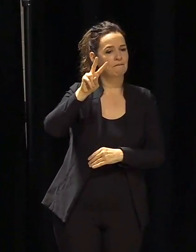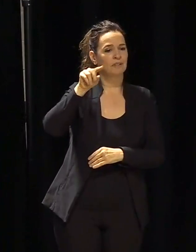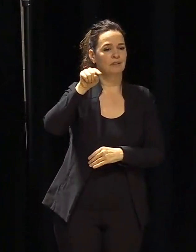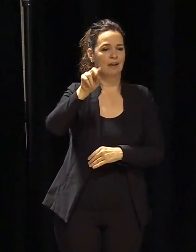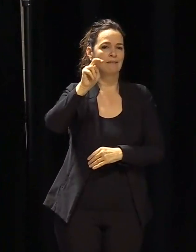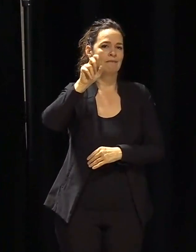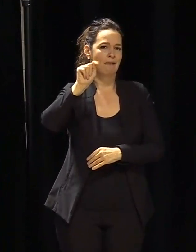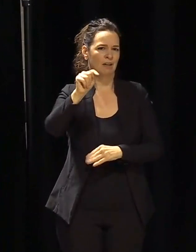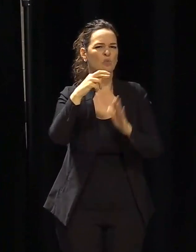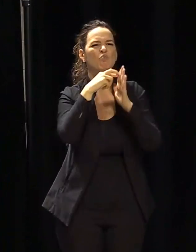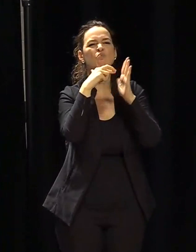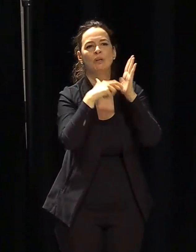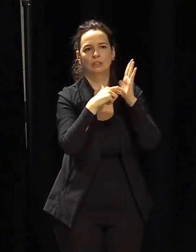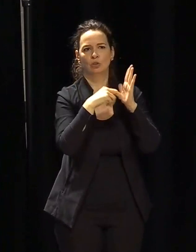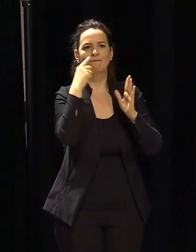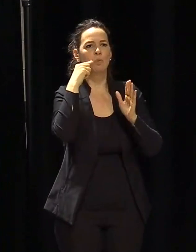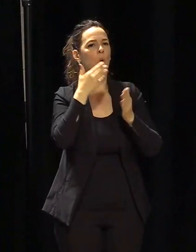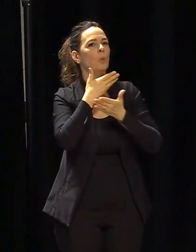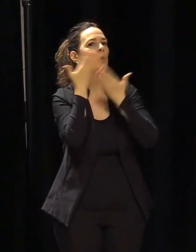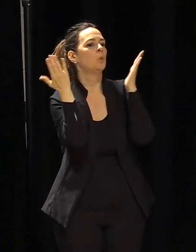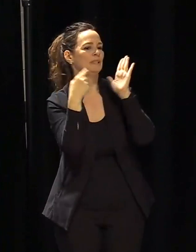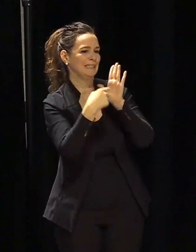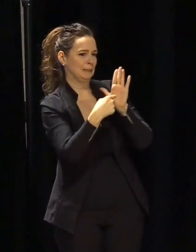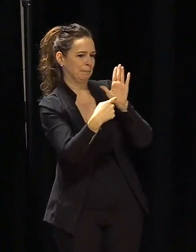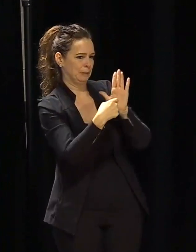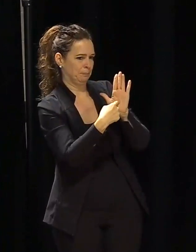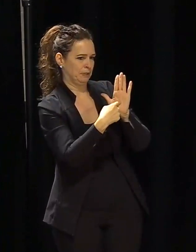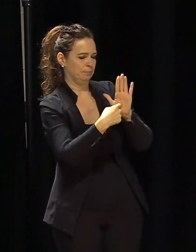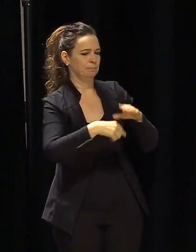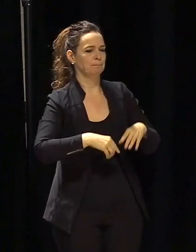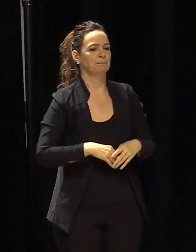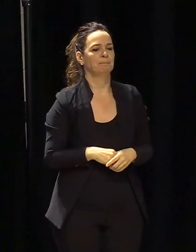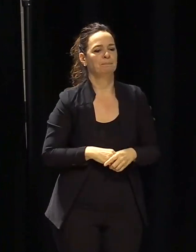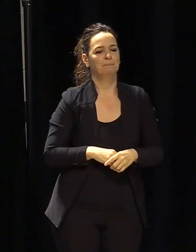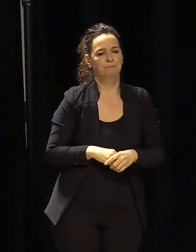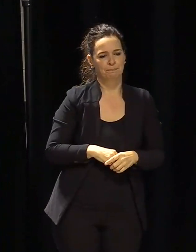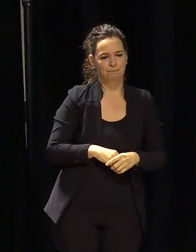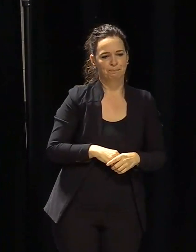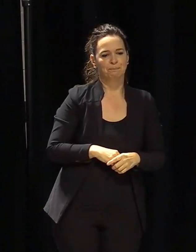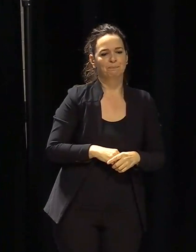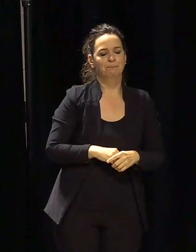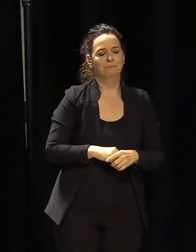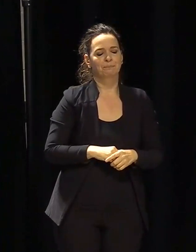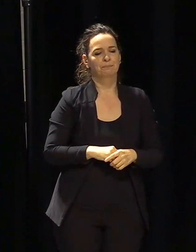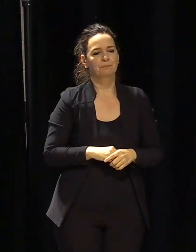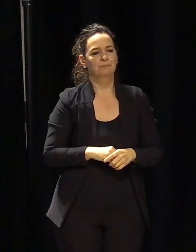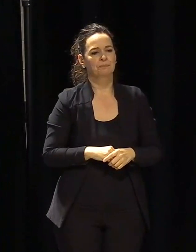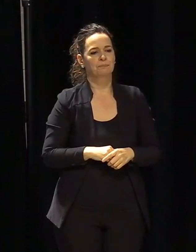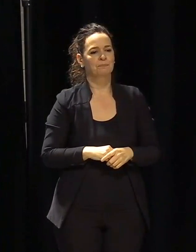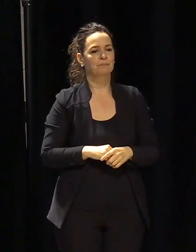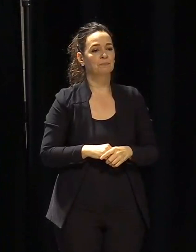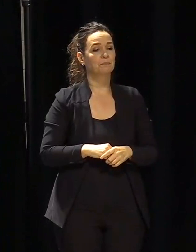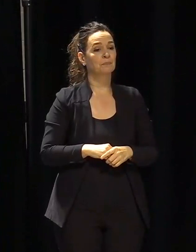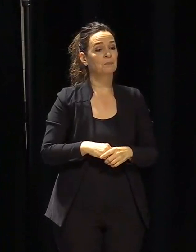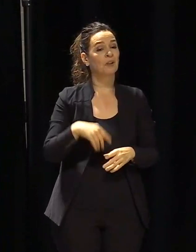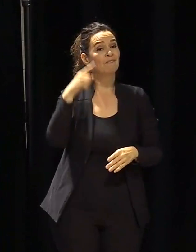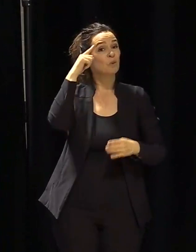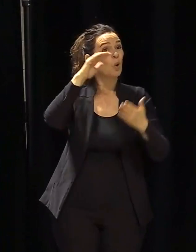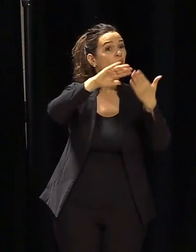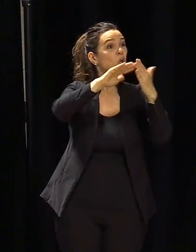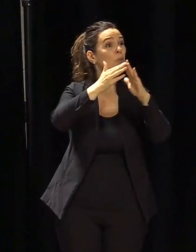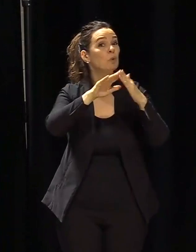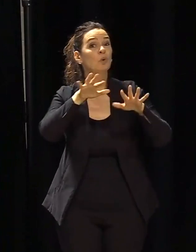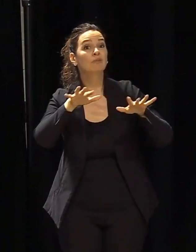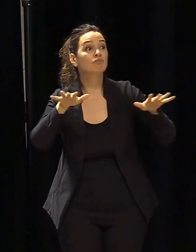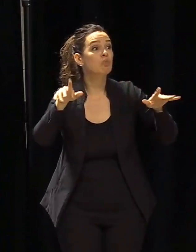Asymptomatic community testing this week. 6 locations are set up. You can go to our website and register. Again,